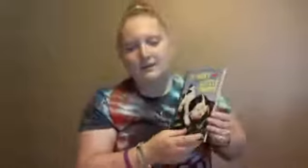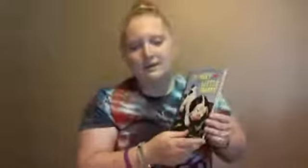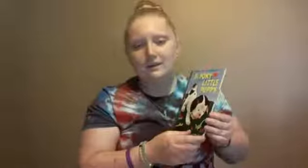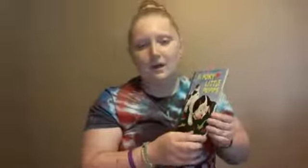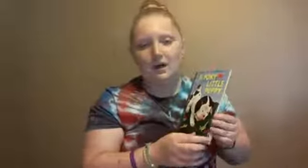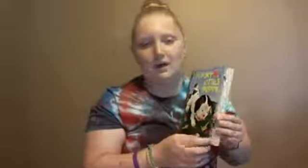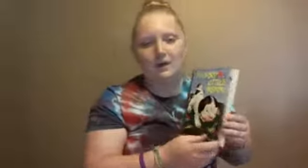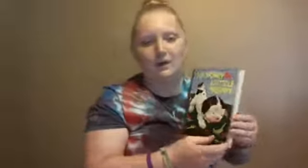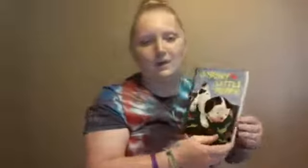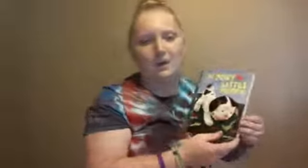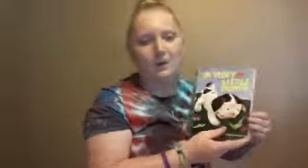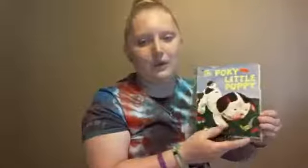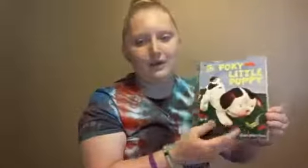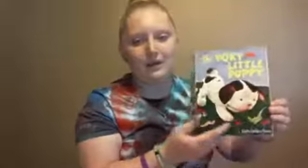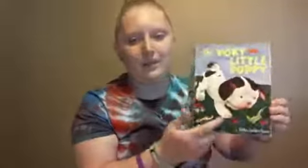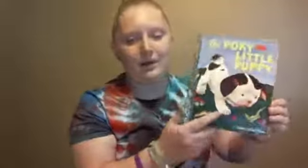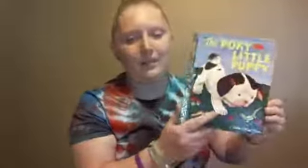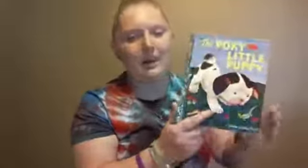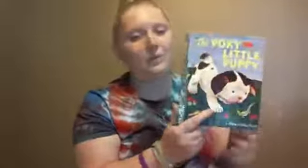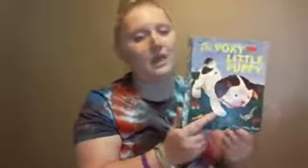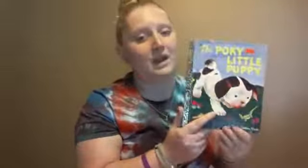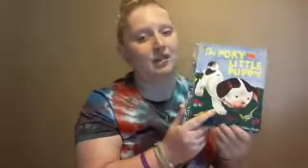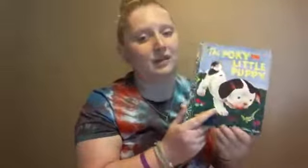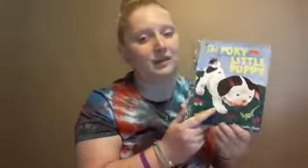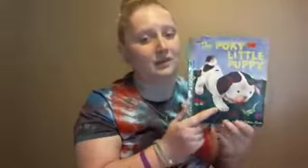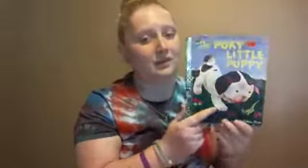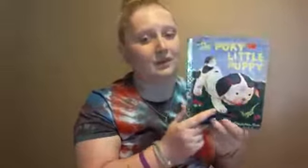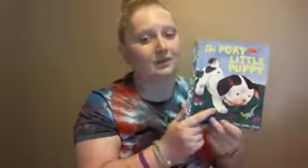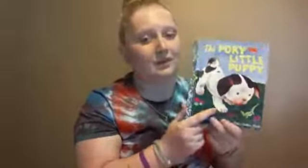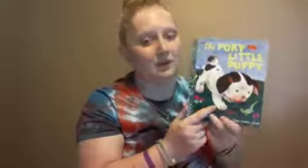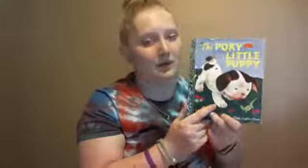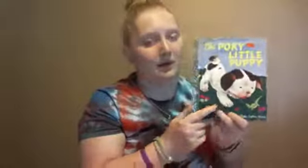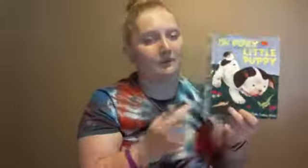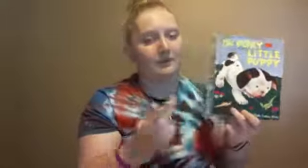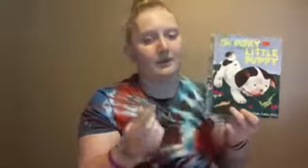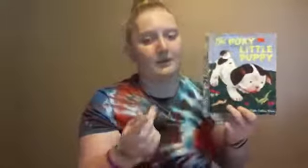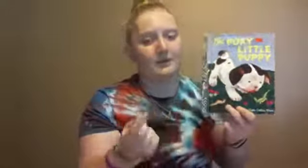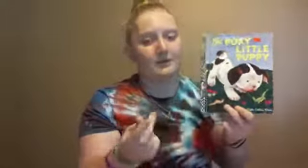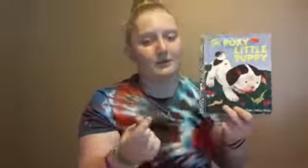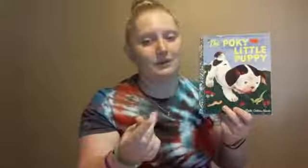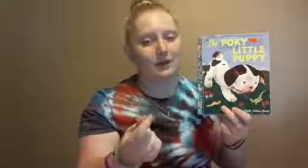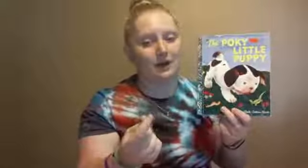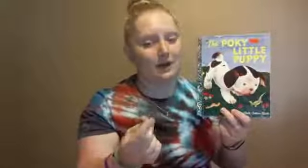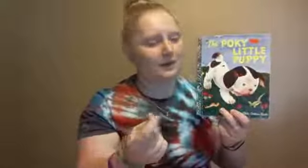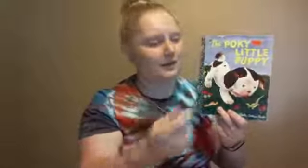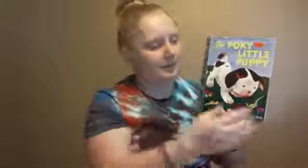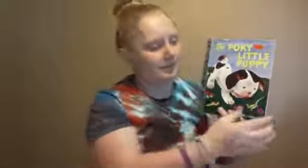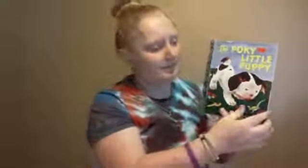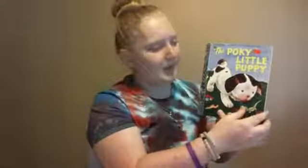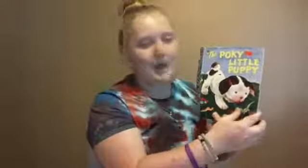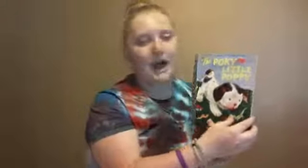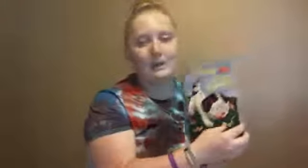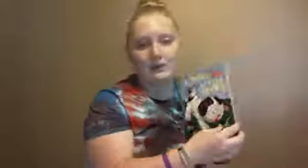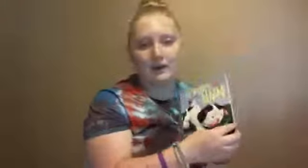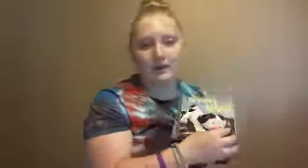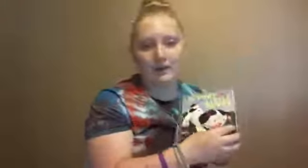one's called the Pokey Little Puppy, and we actually know the sign for dog. So dog, and I will try and do them